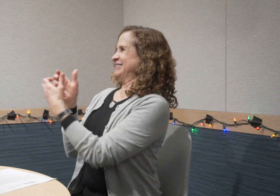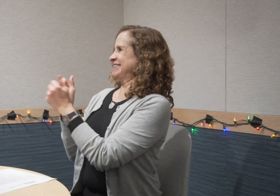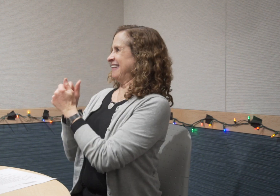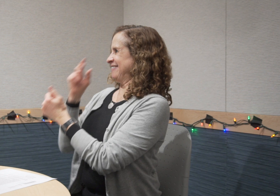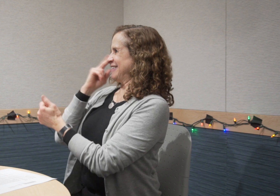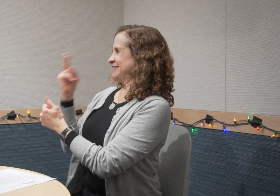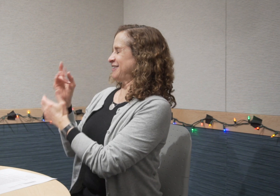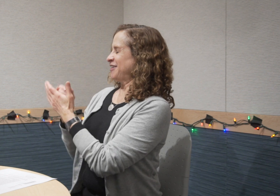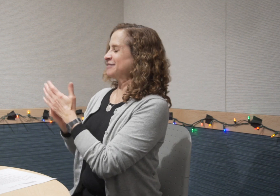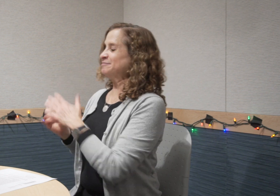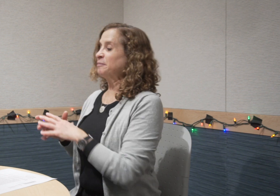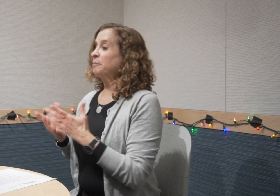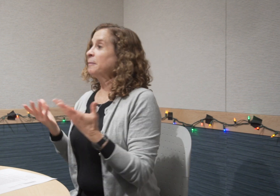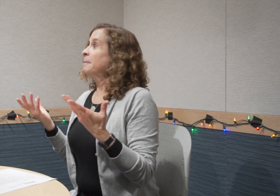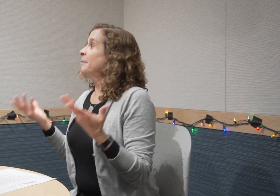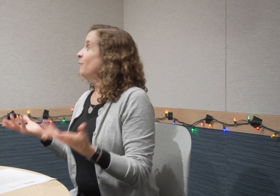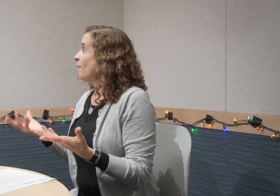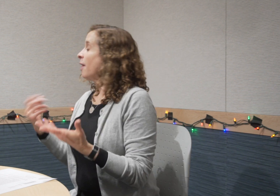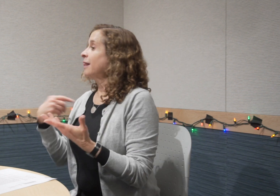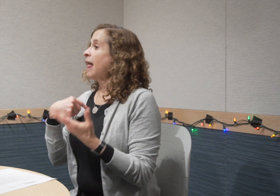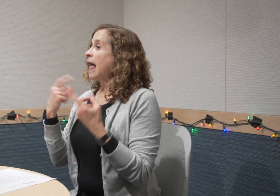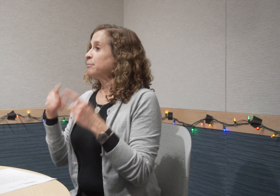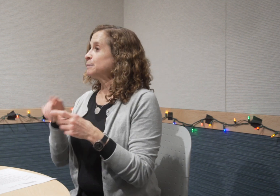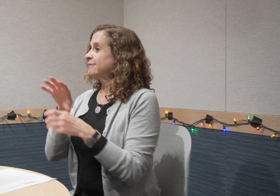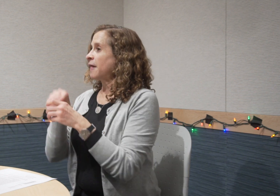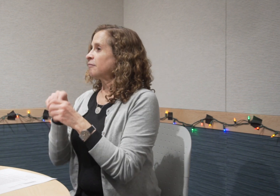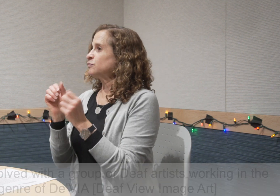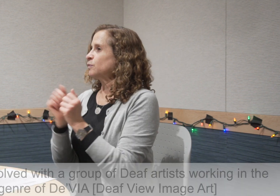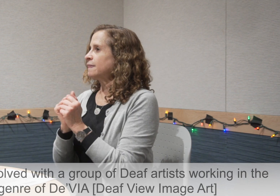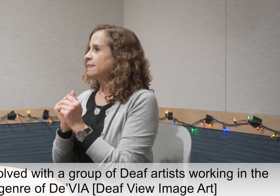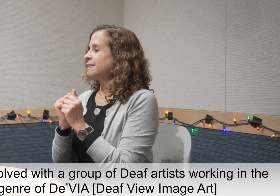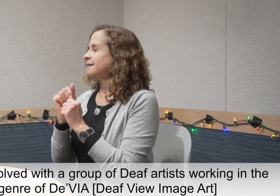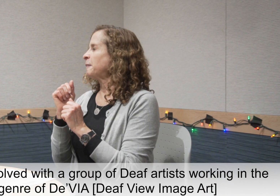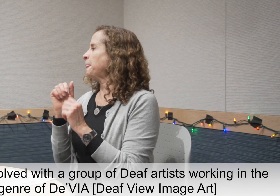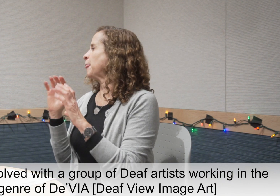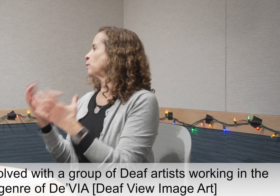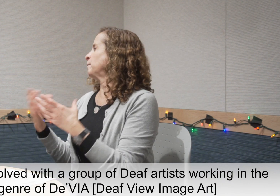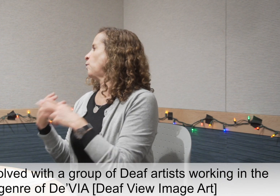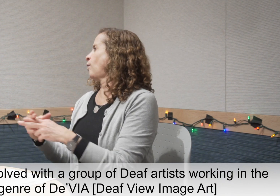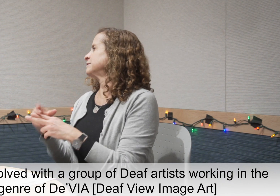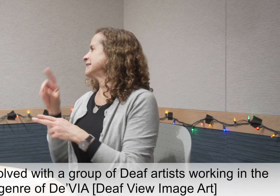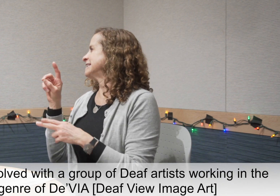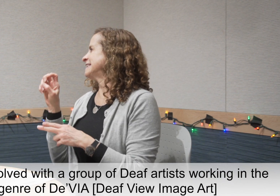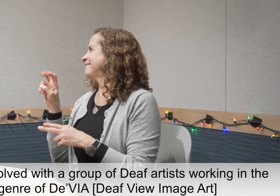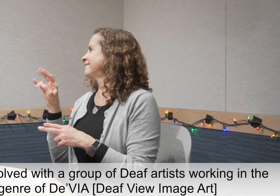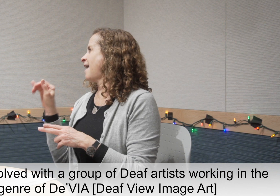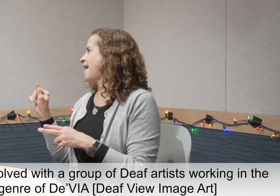form of language. So how those two things could pair up. I've been involved with a group called